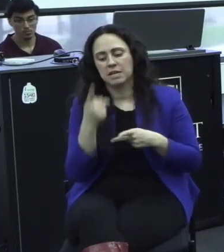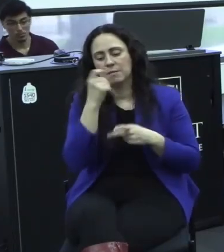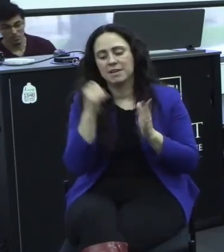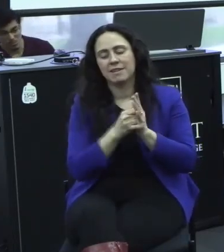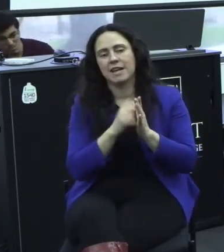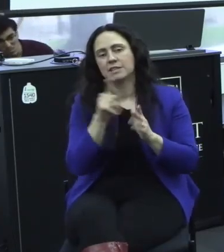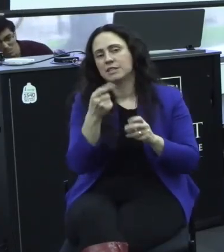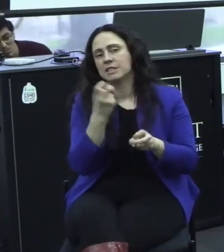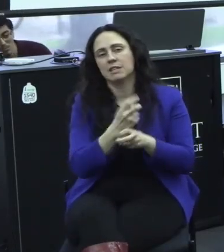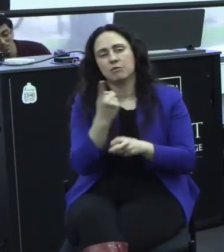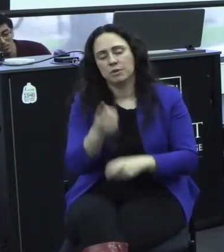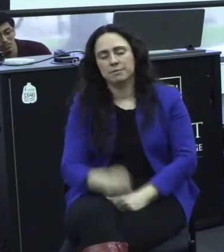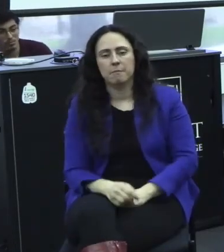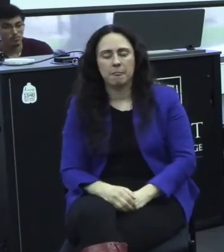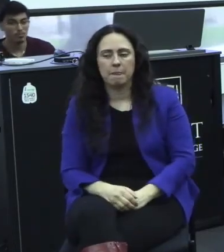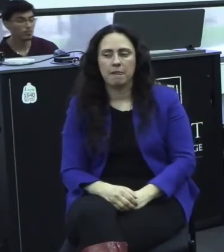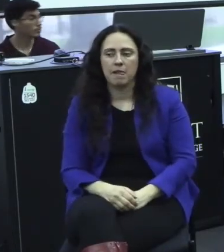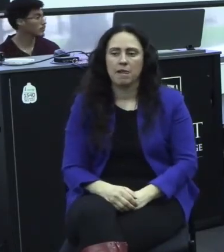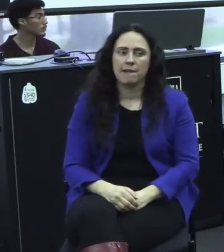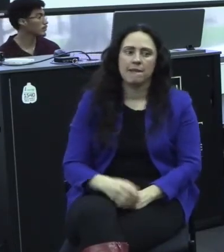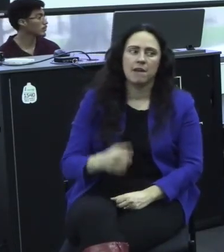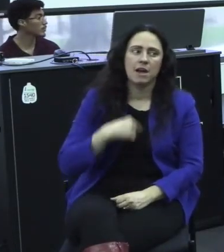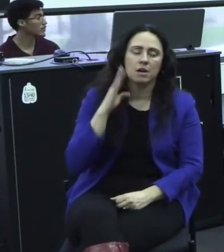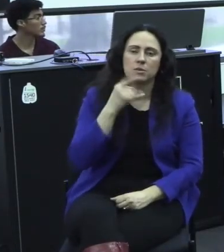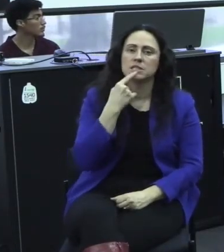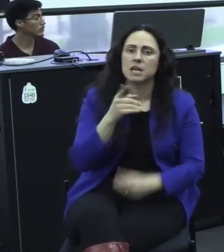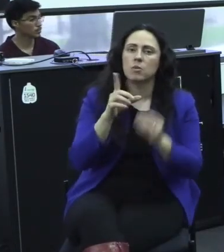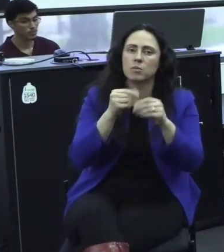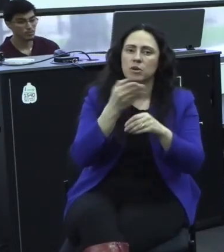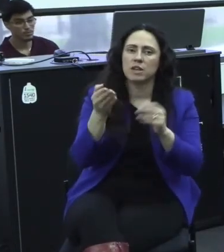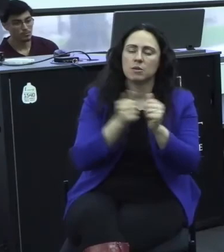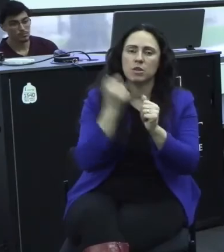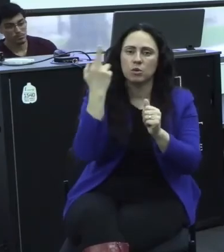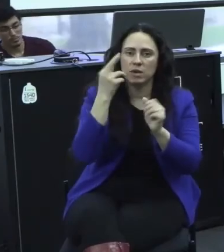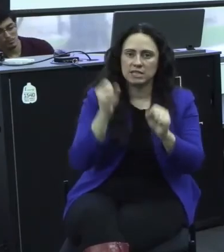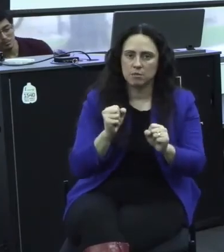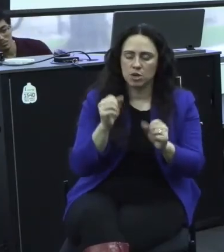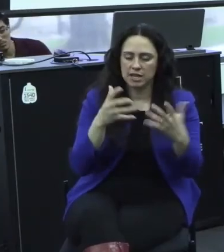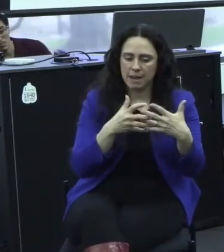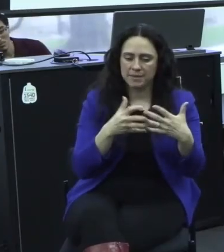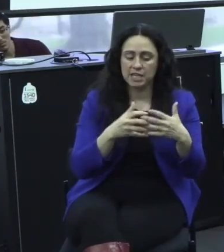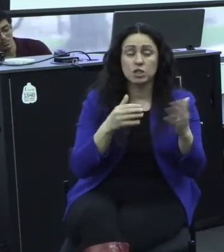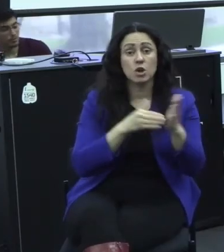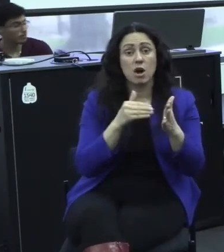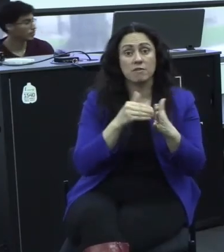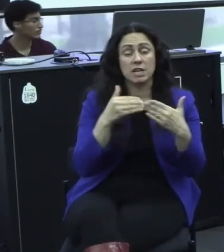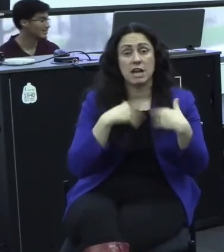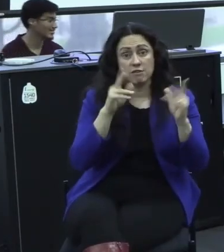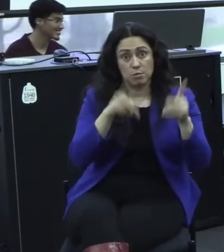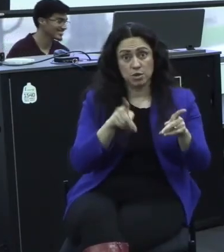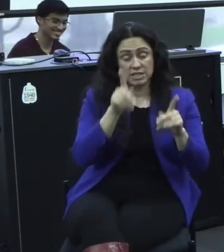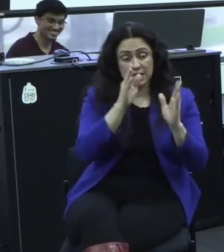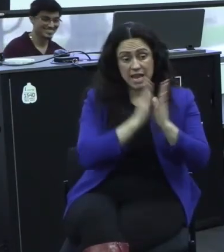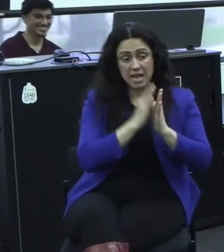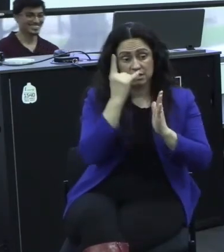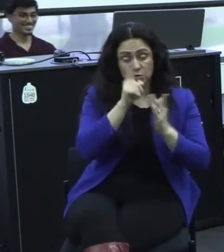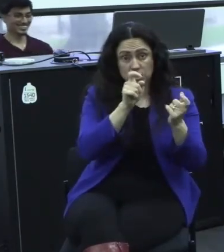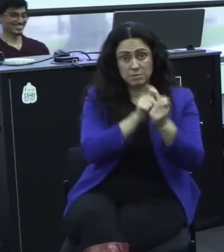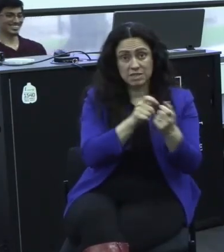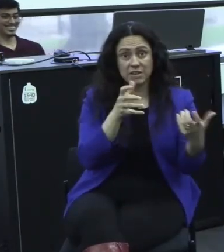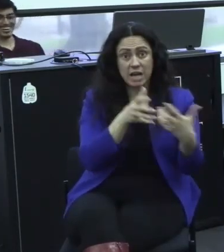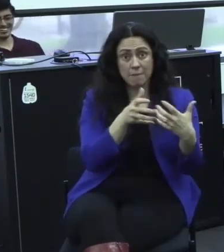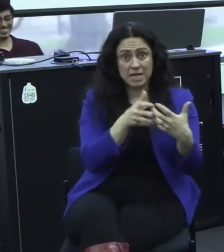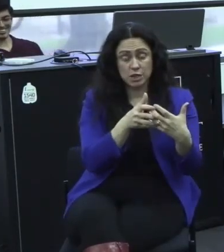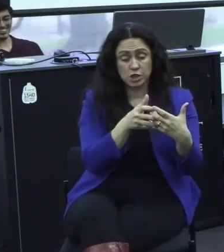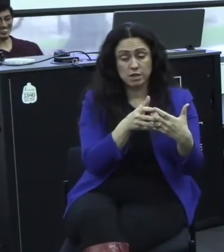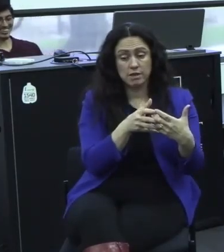just a tough one, undue burden. I'm going to touch one more thing with reasonable accommodation. And very often we'll have an individual ask for a specific